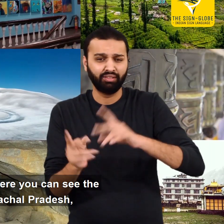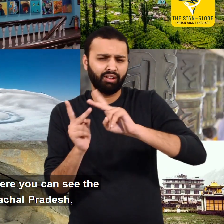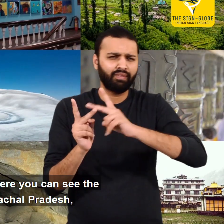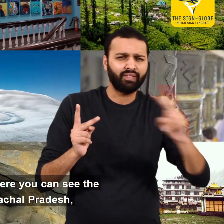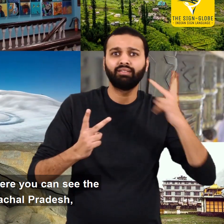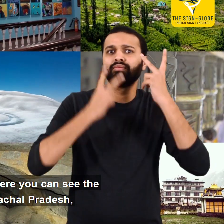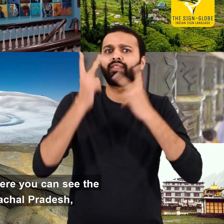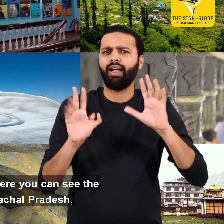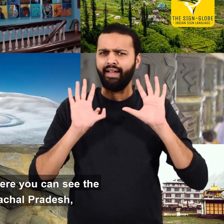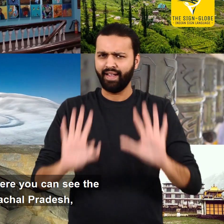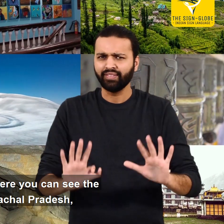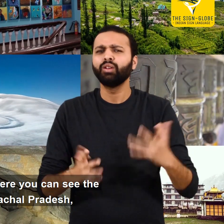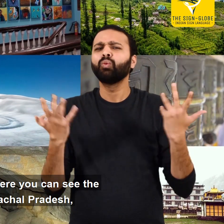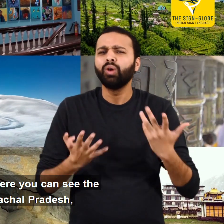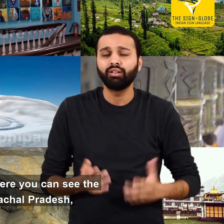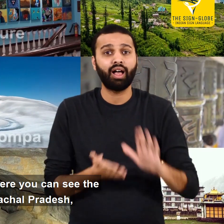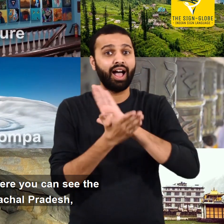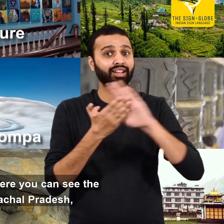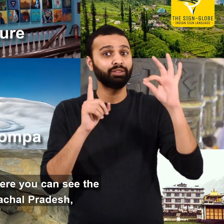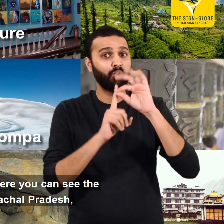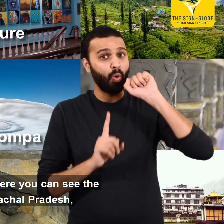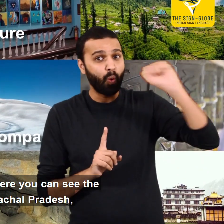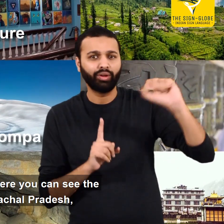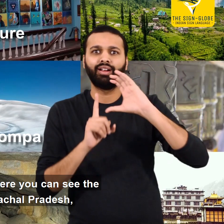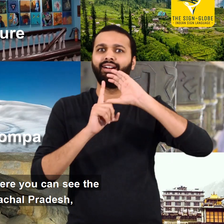Places in Manali where you can see the culture of Himachal Pradesh.